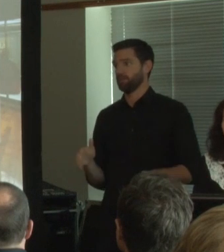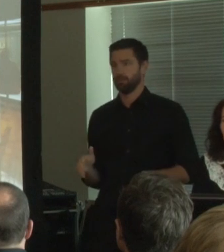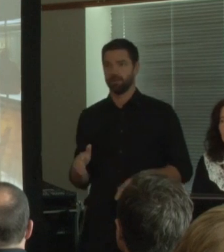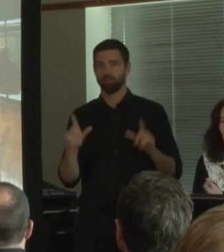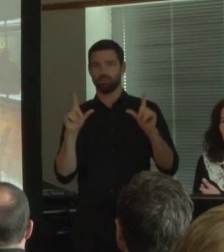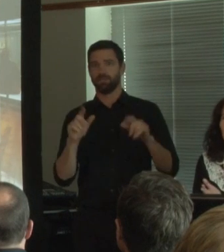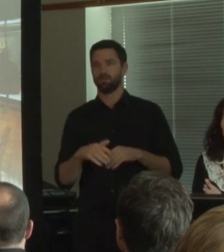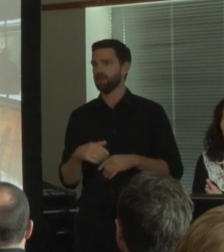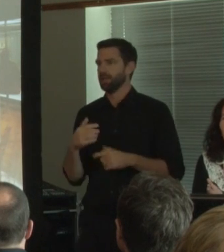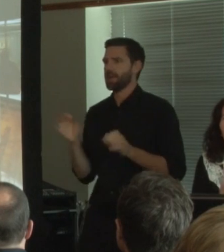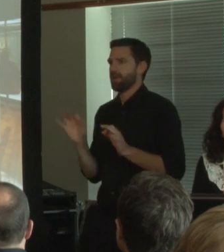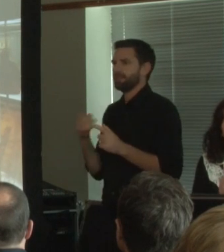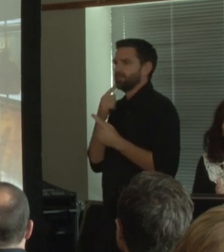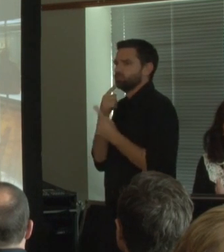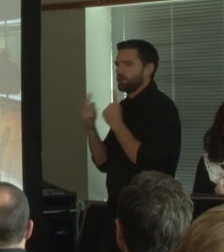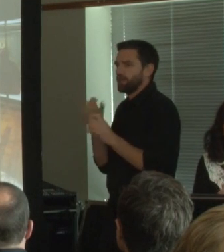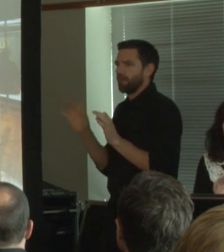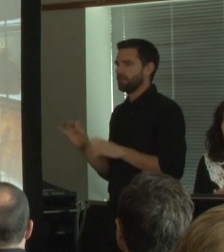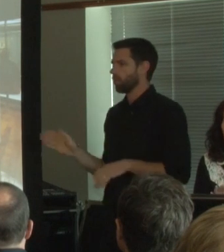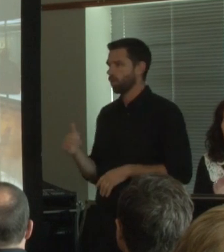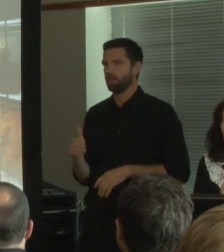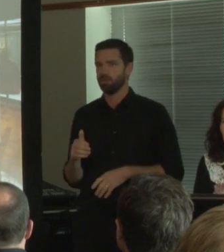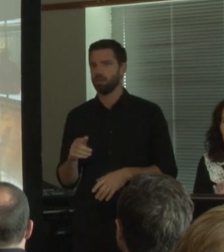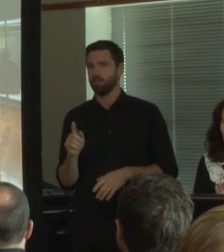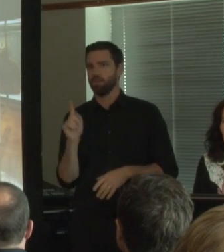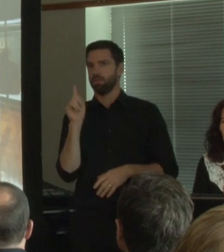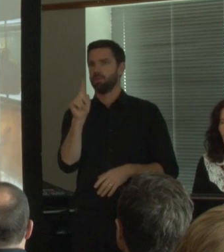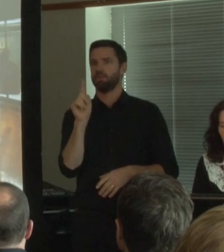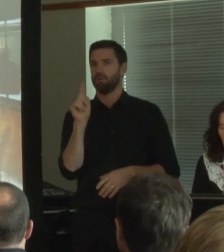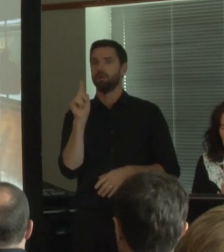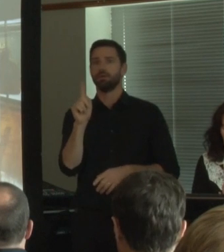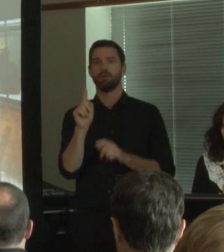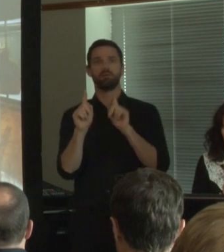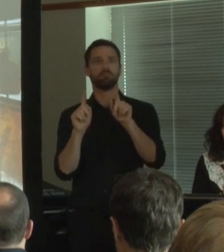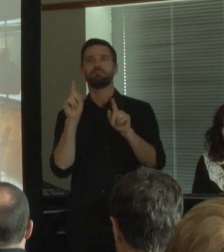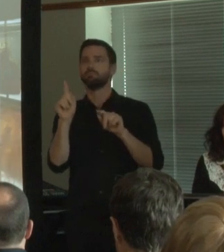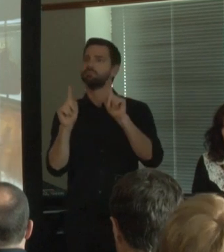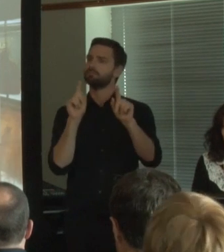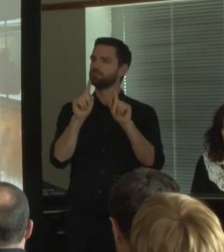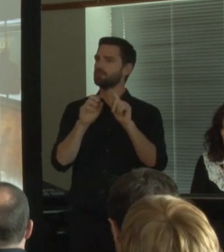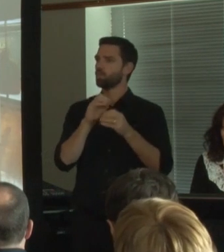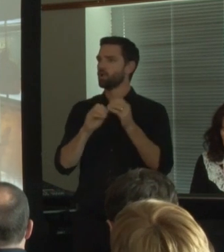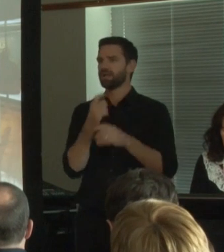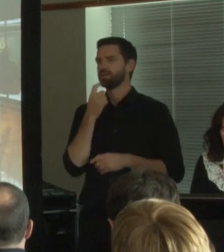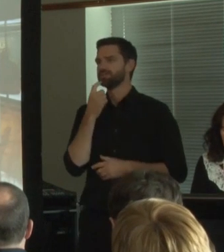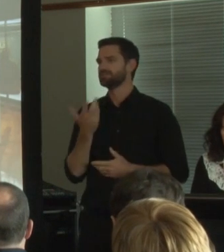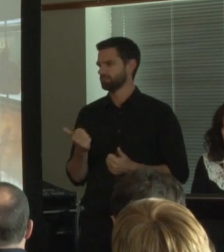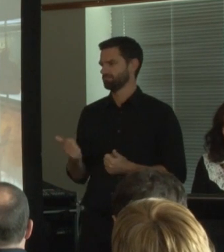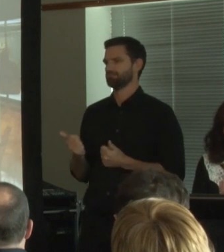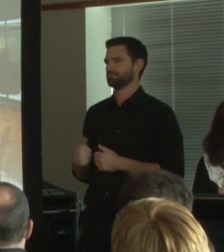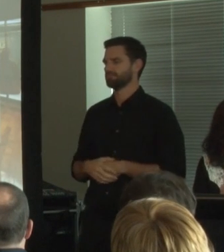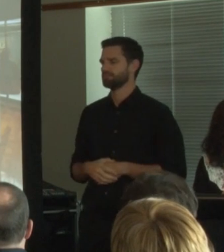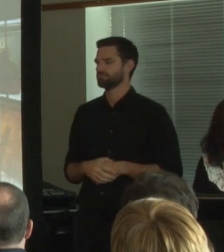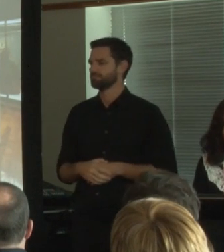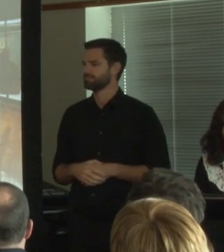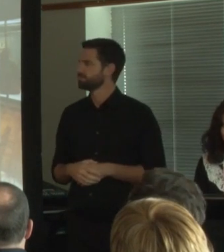front of the case. And I didn't tell them any more than that, and they all got it. They touched it, they looked at it, they worked out how to use it really easy, which was really, really good.